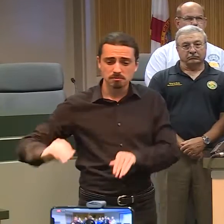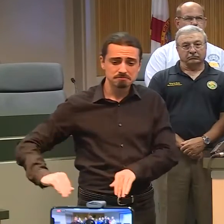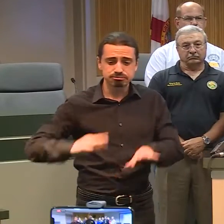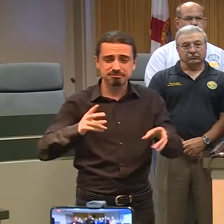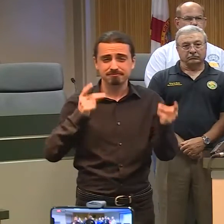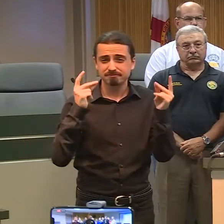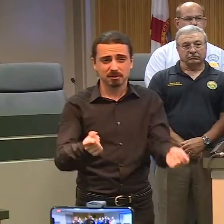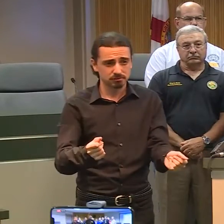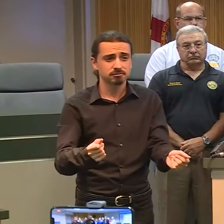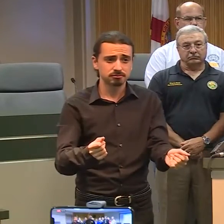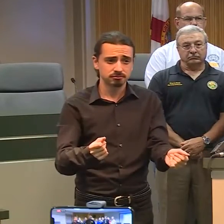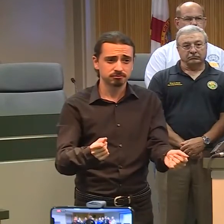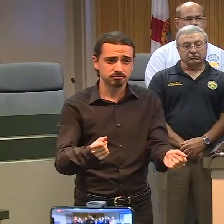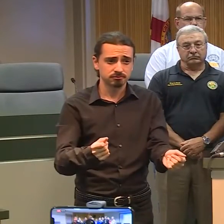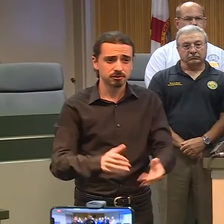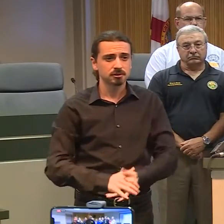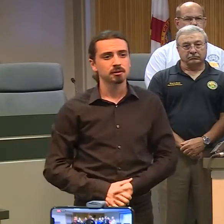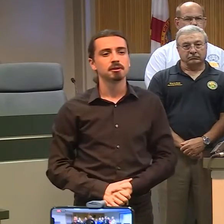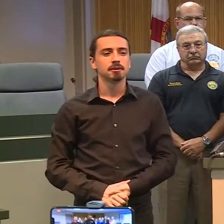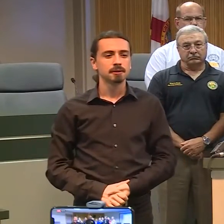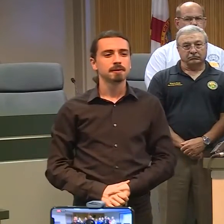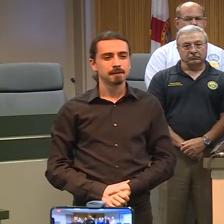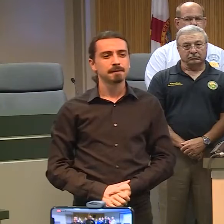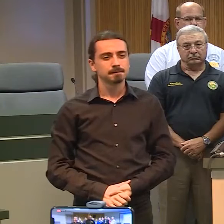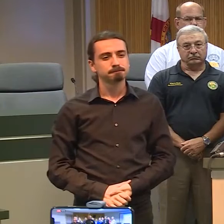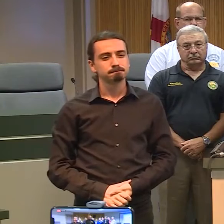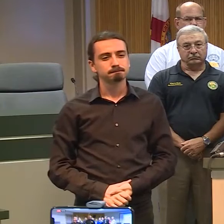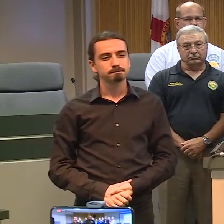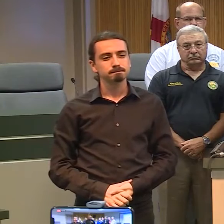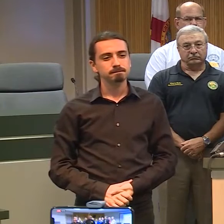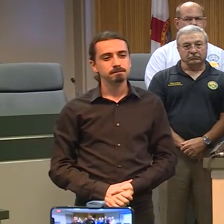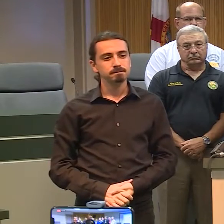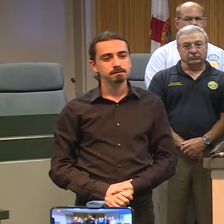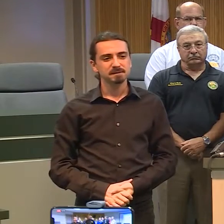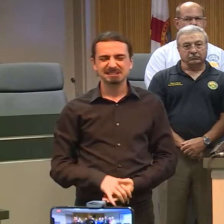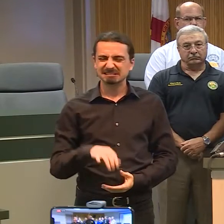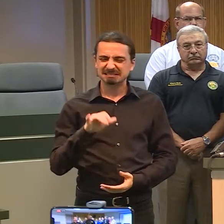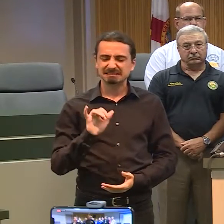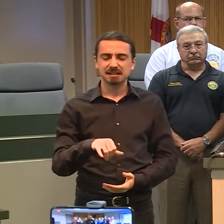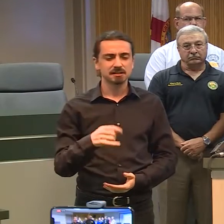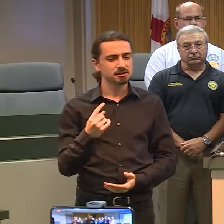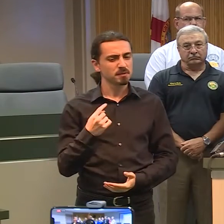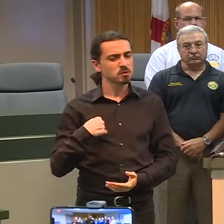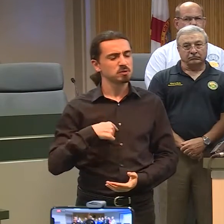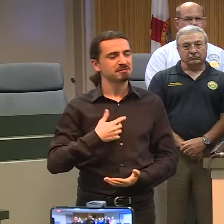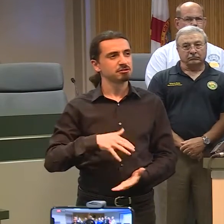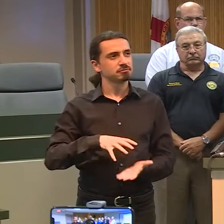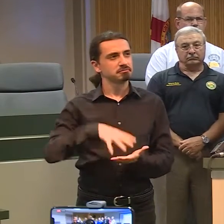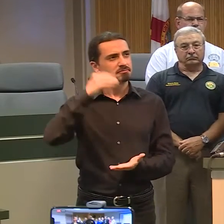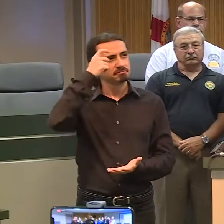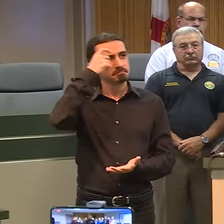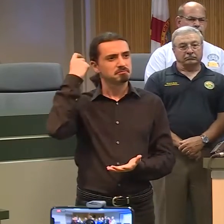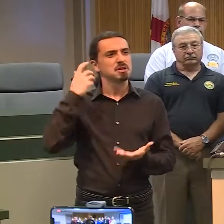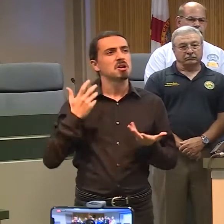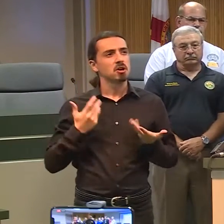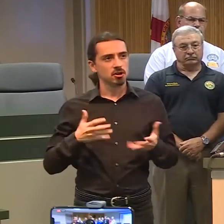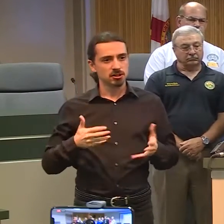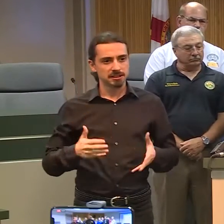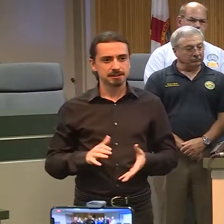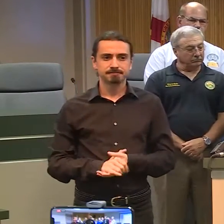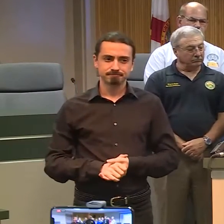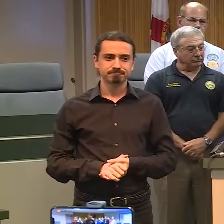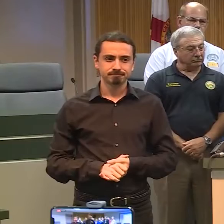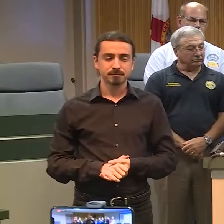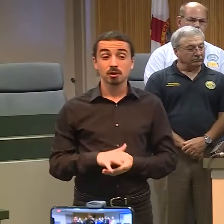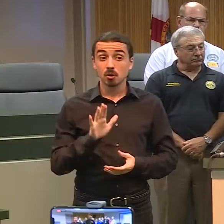lesson as your gauge to move. You know, it's already been determined when you're supposed to evacuate in the zones that are supposed to evacuate.